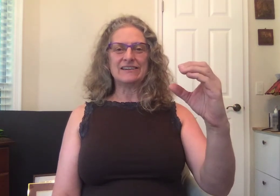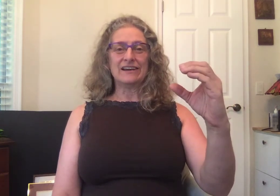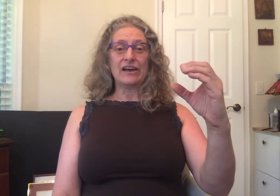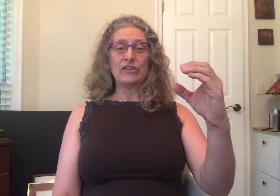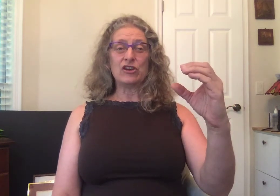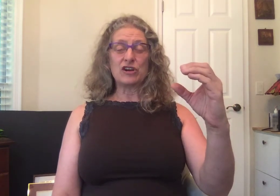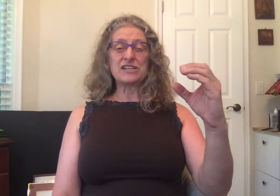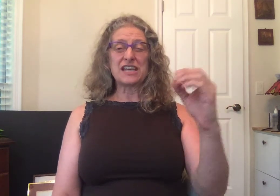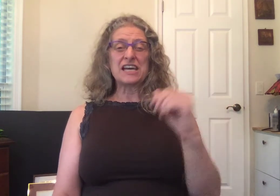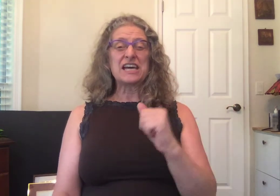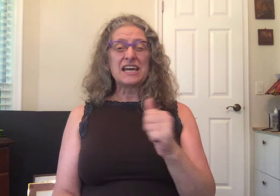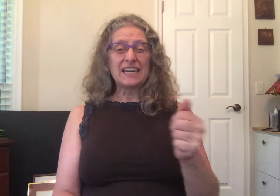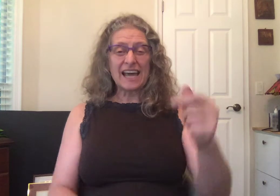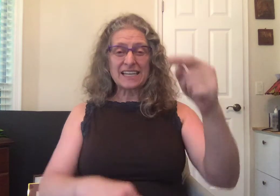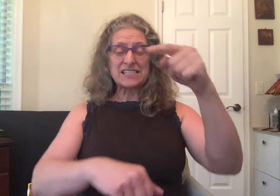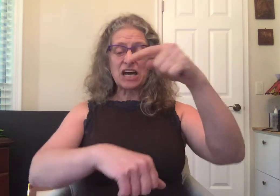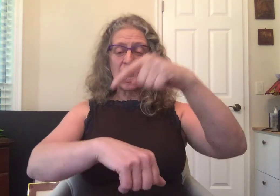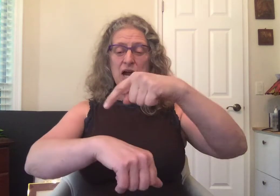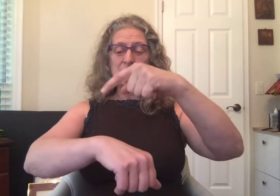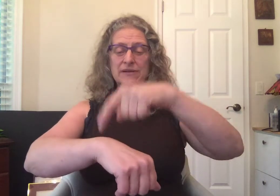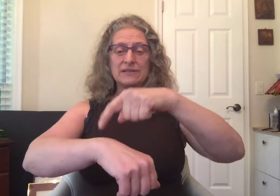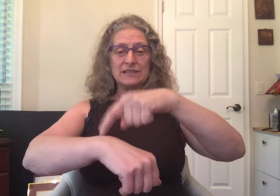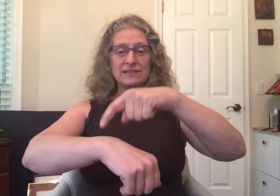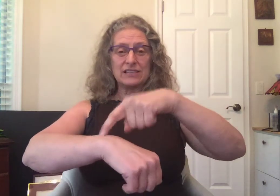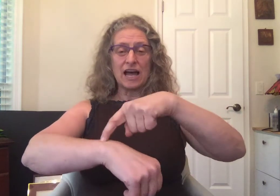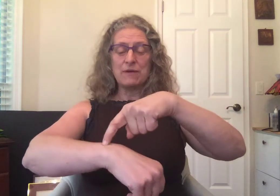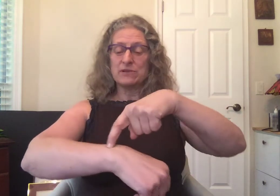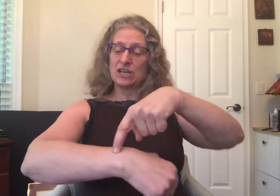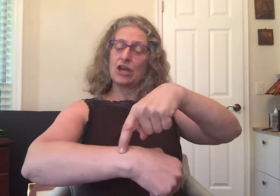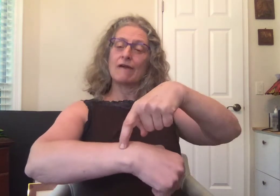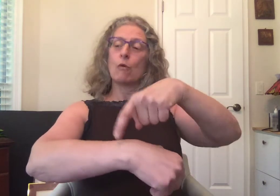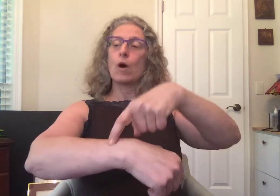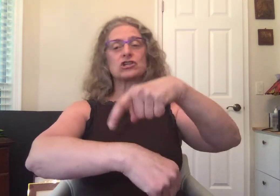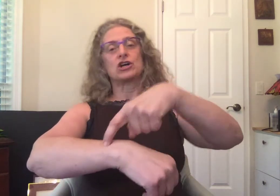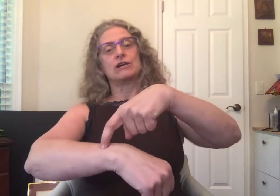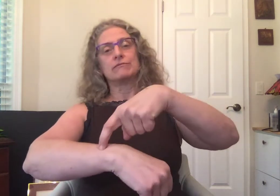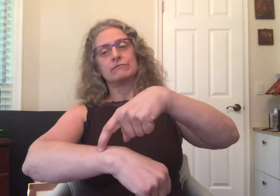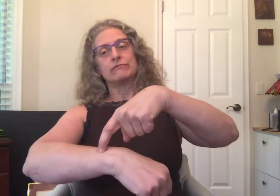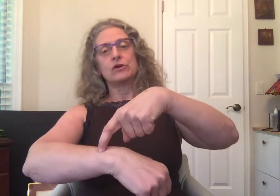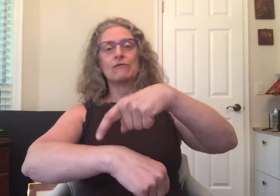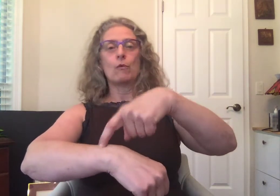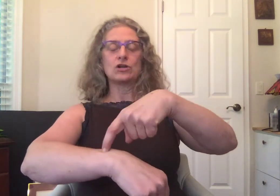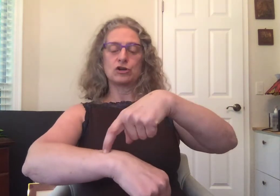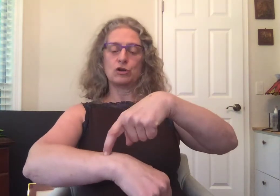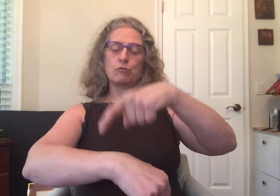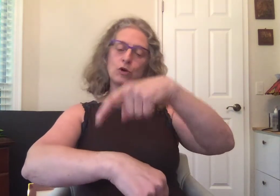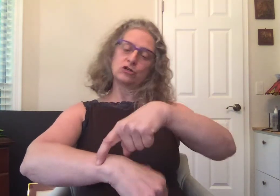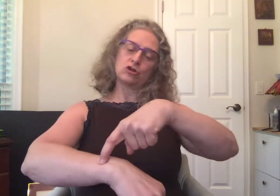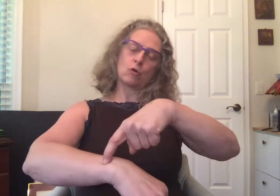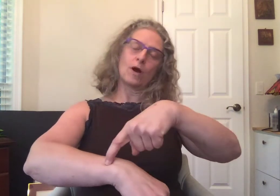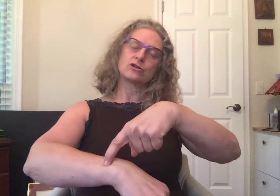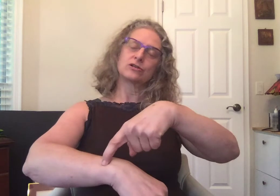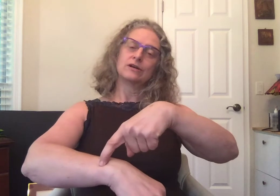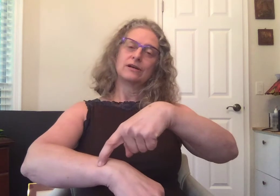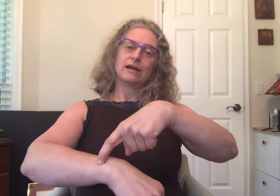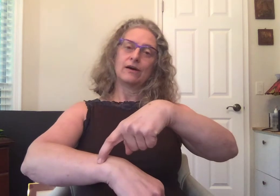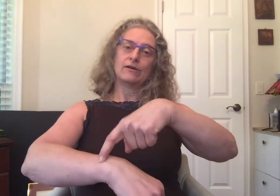And then you're going to say, next time. Time, it's like you have a watch on. You have a watch on, you point to your watch. Now,